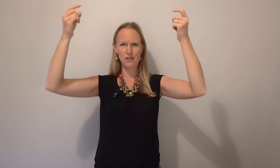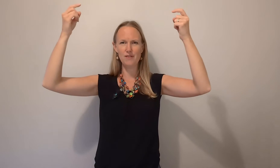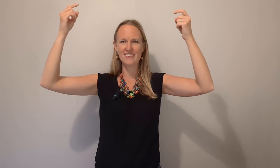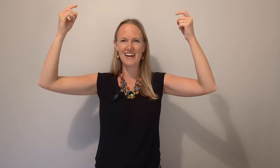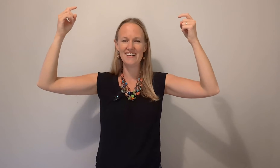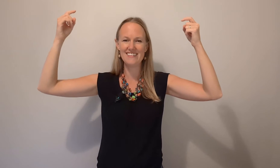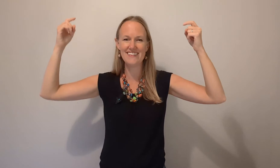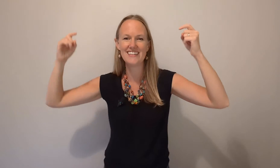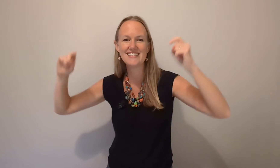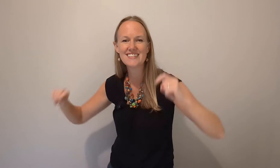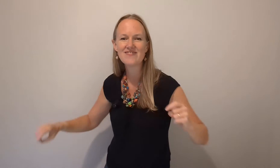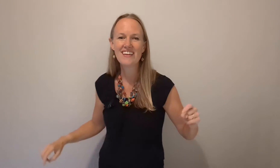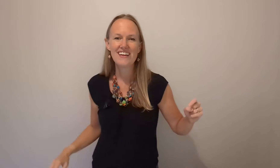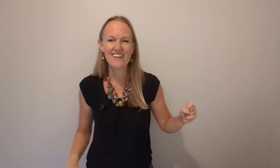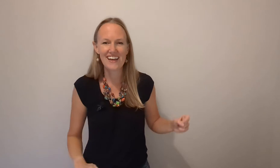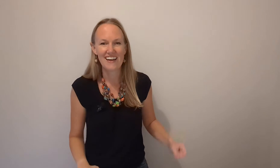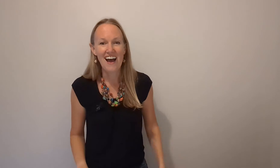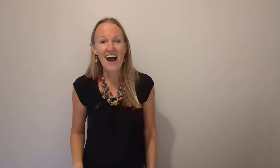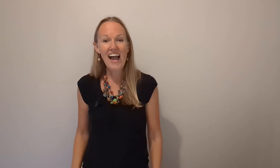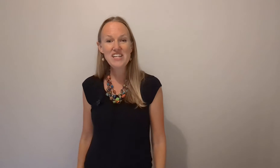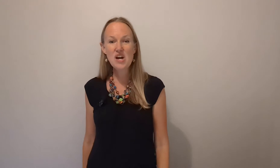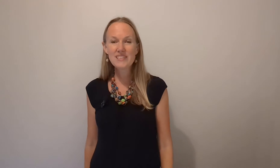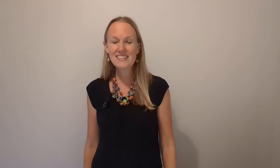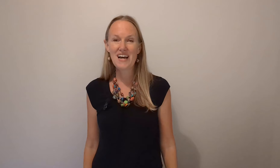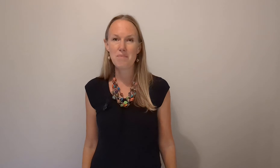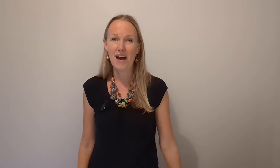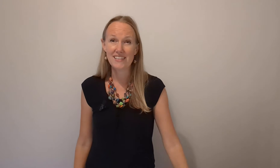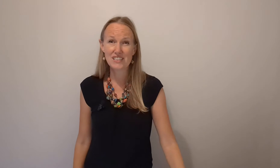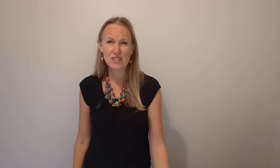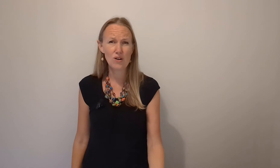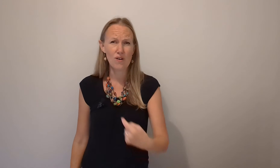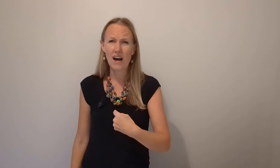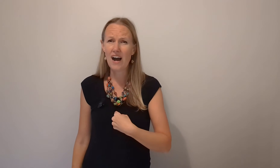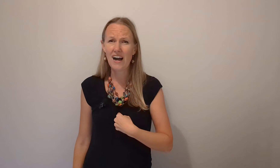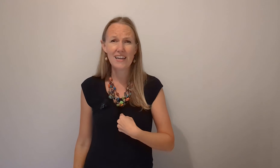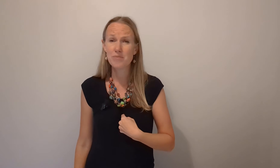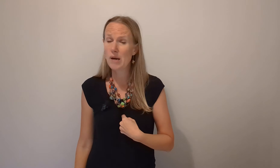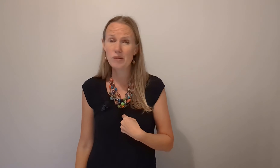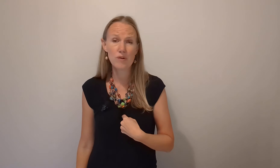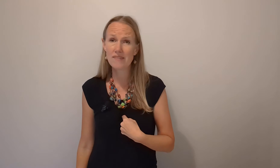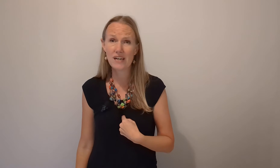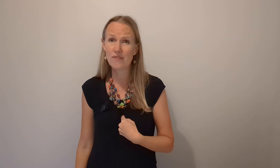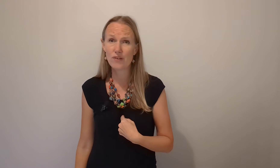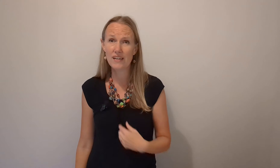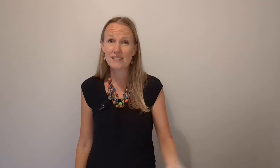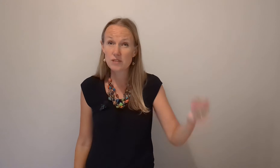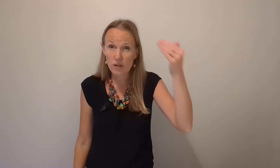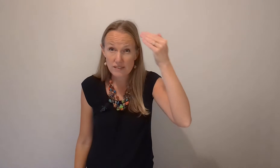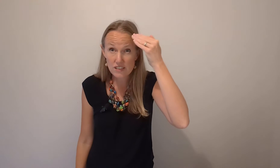cool with the hallelujahs. Okay, I know it's not much, so I probably won't have time for it, so I'm just going